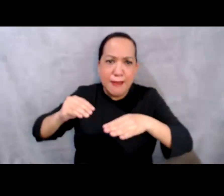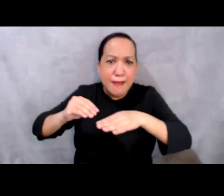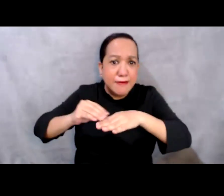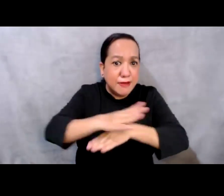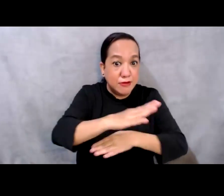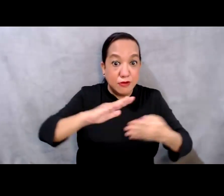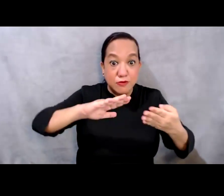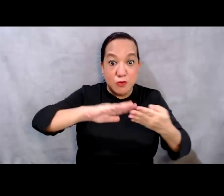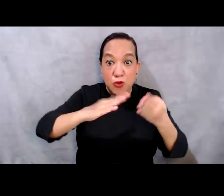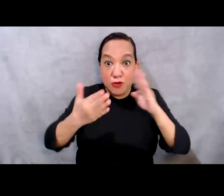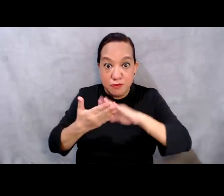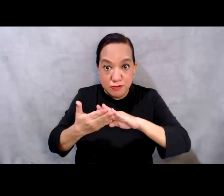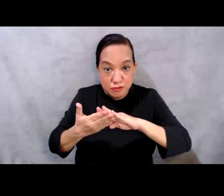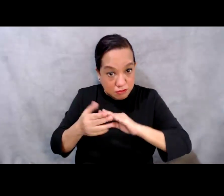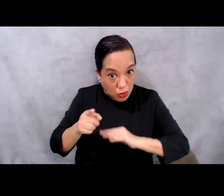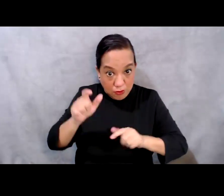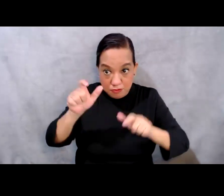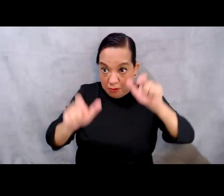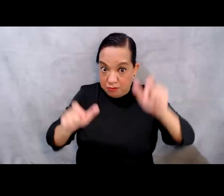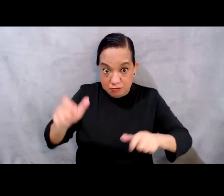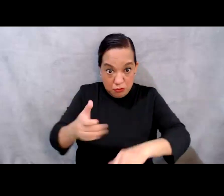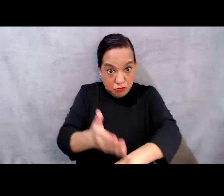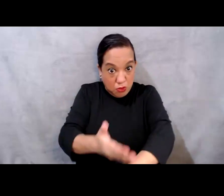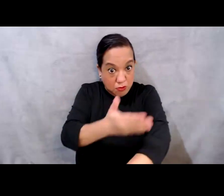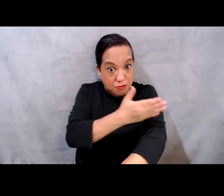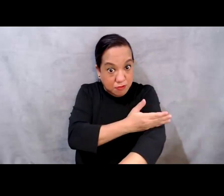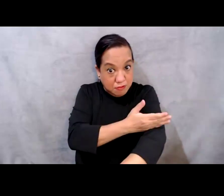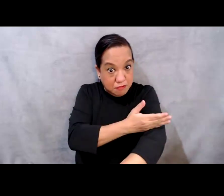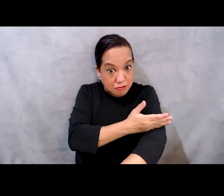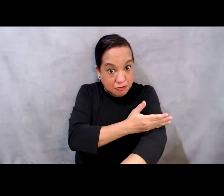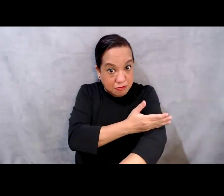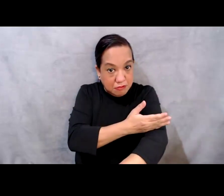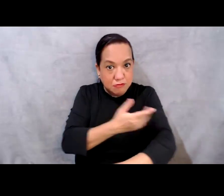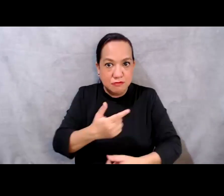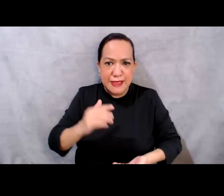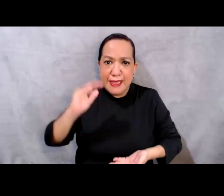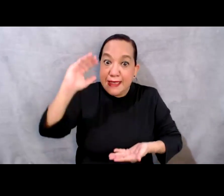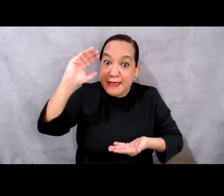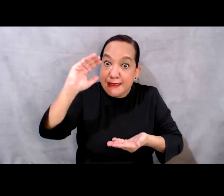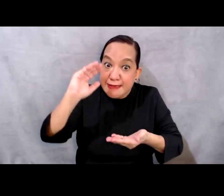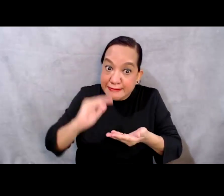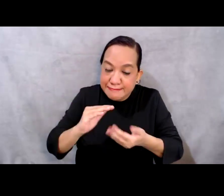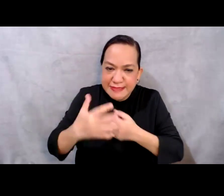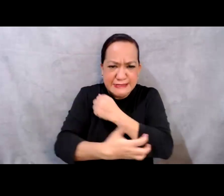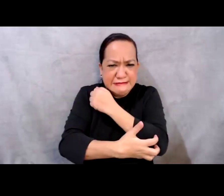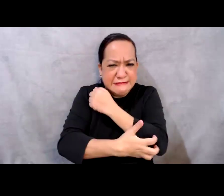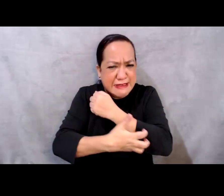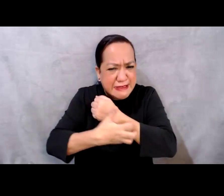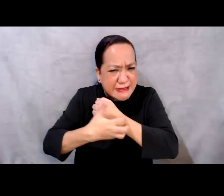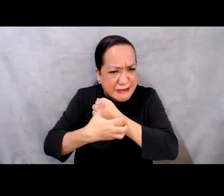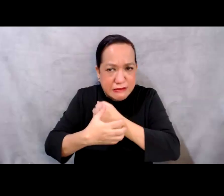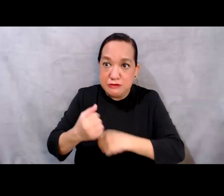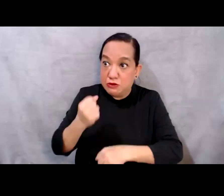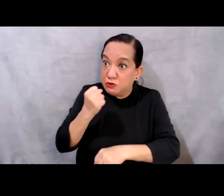poverty because you provide jobs, you give employment. Imagine if your project transforms relationships between men